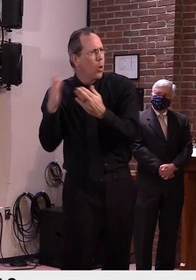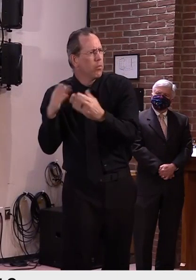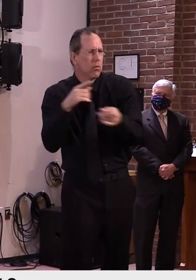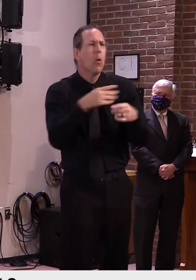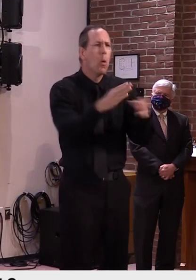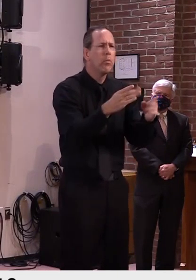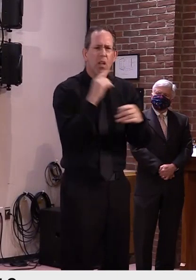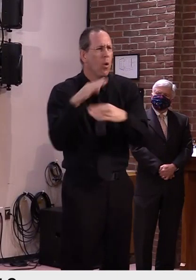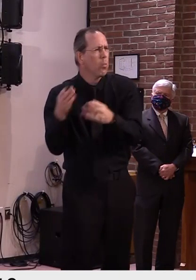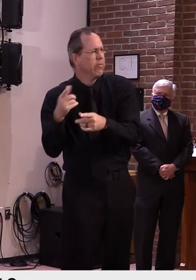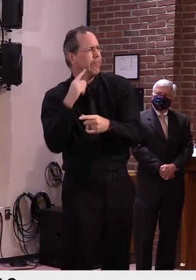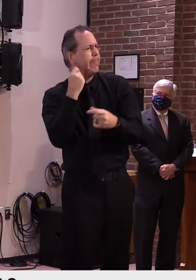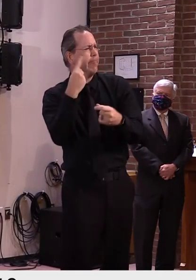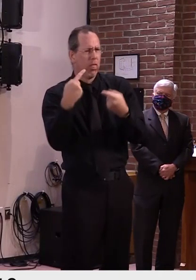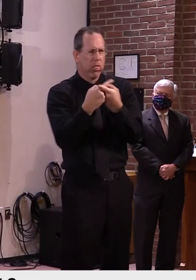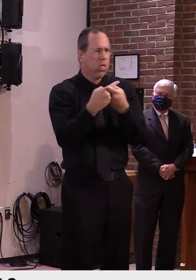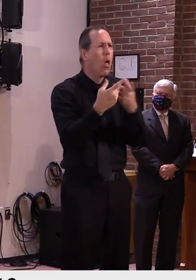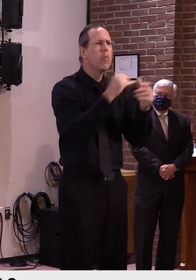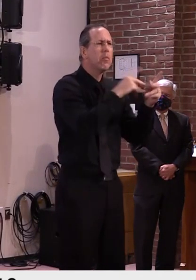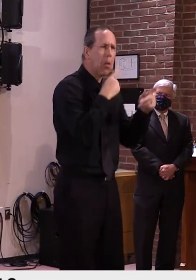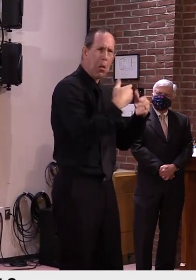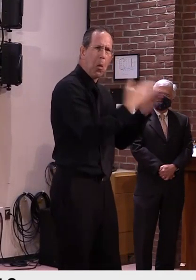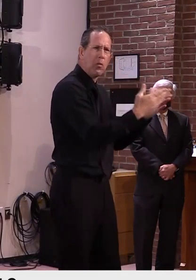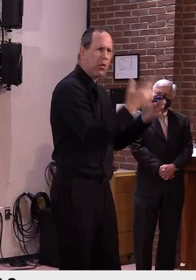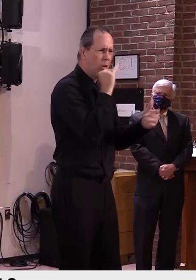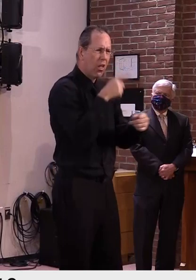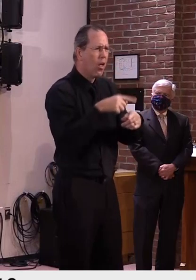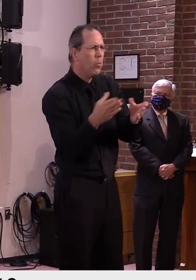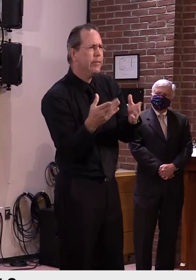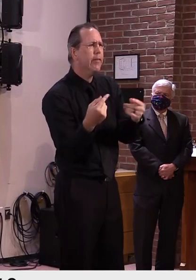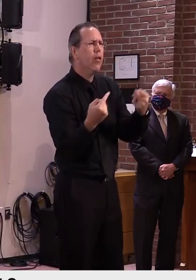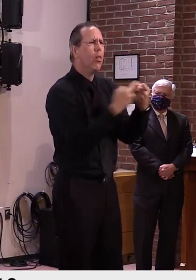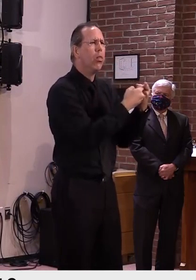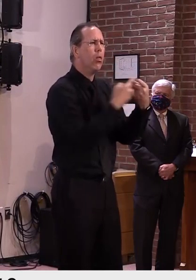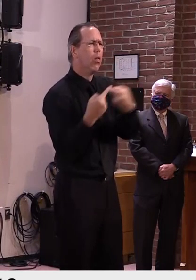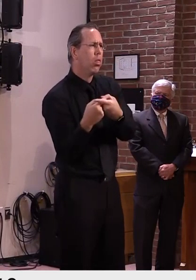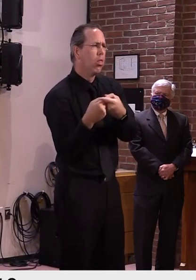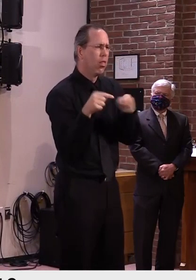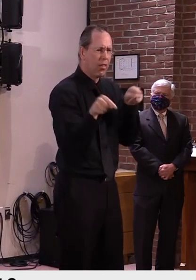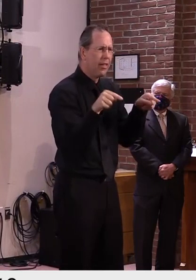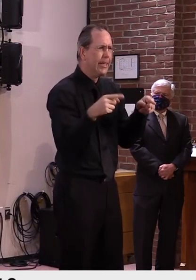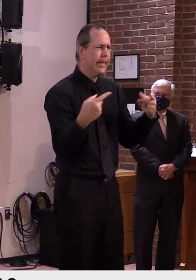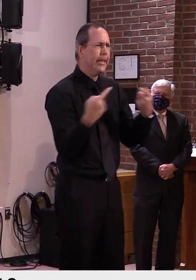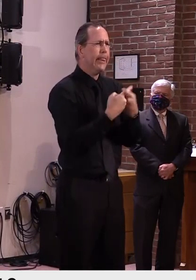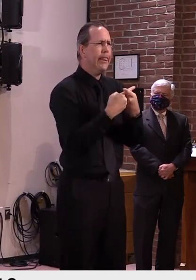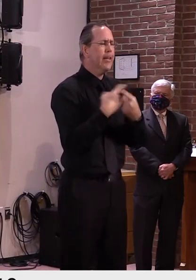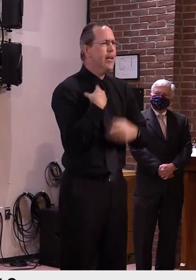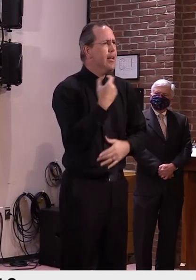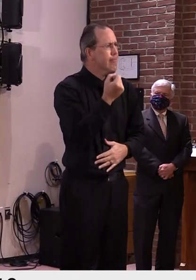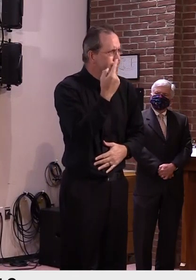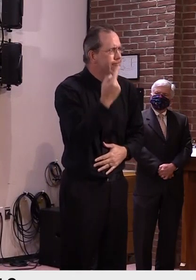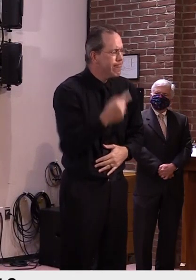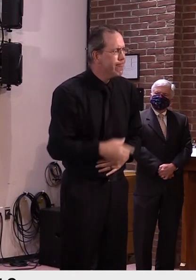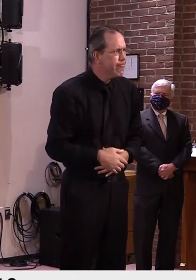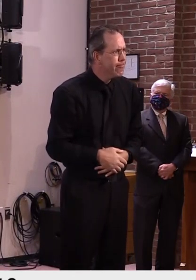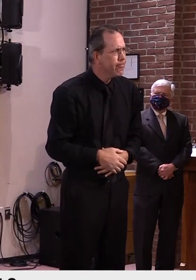hear, if it's not safe to do Y, how is it safe to do X? The fact